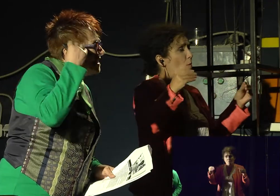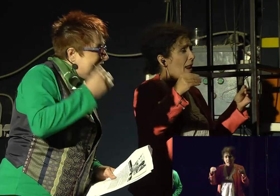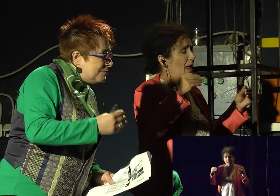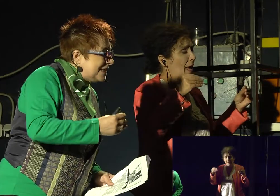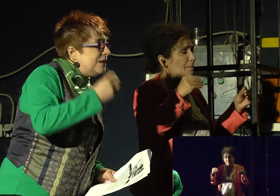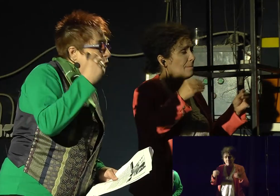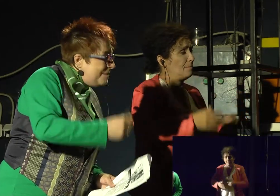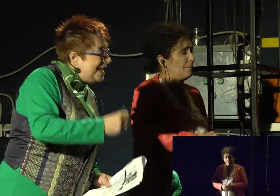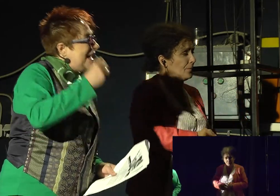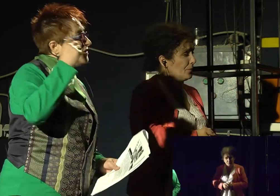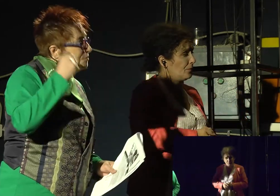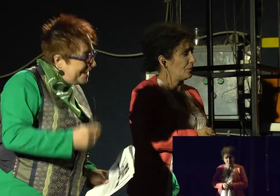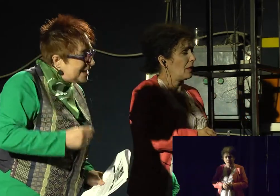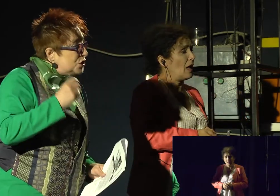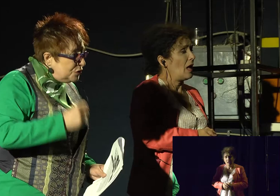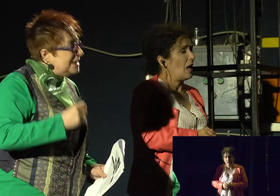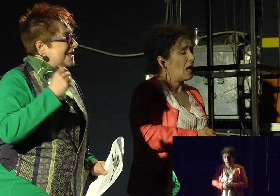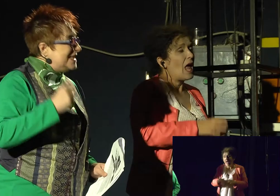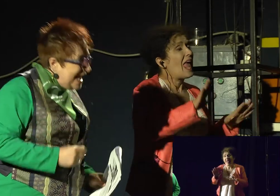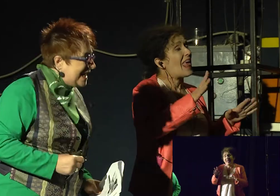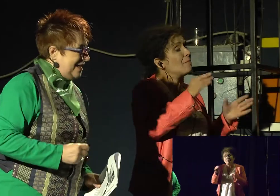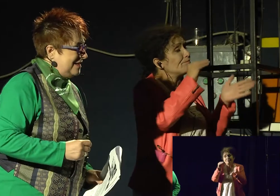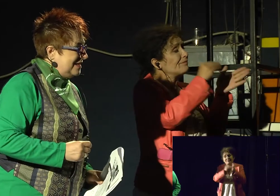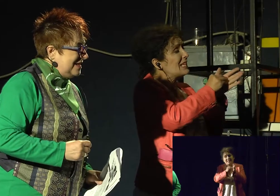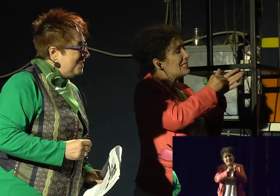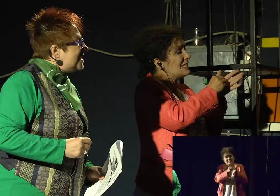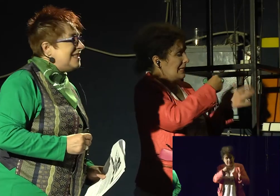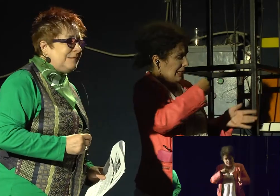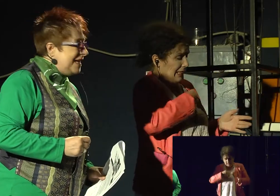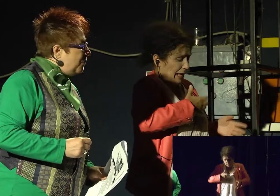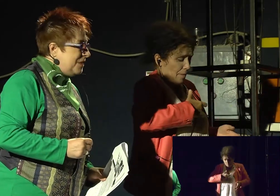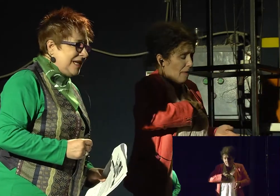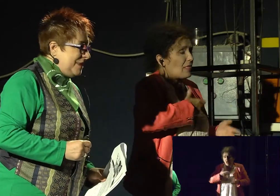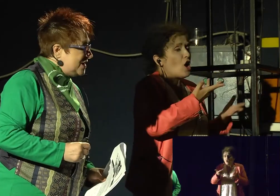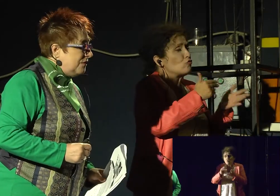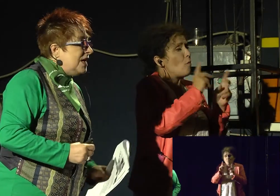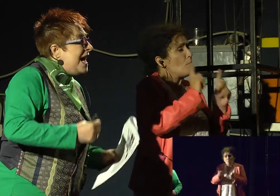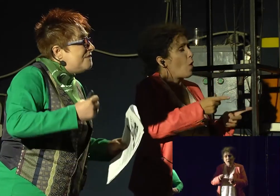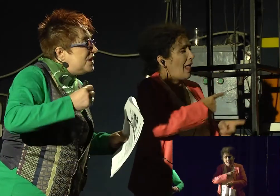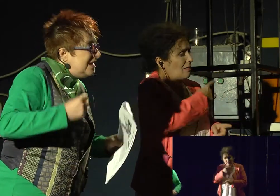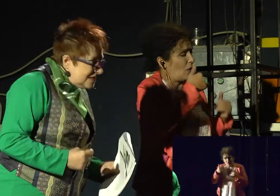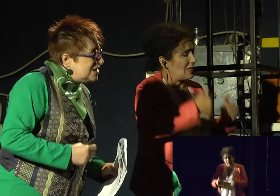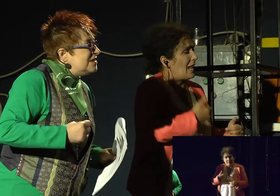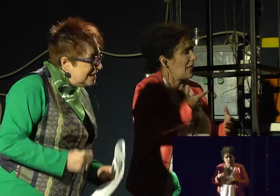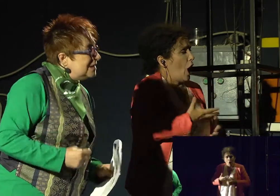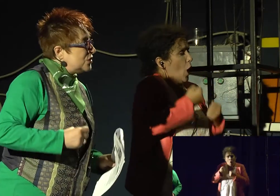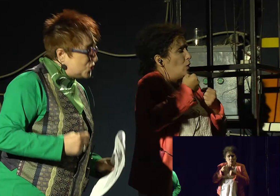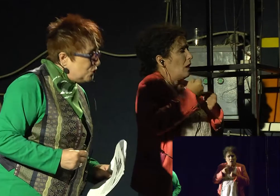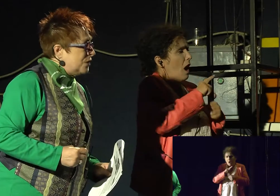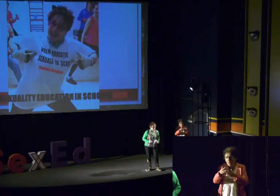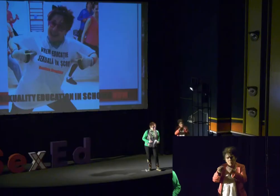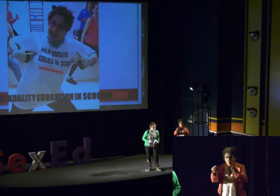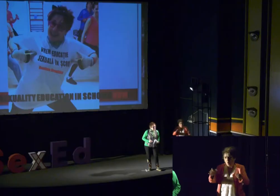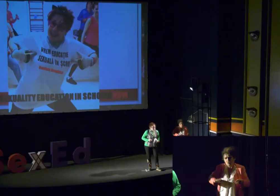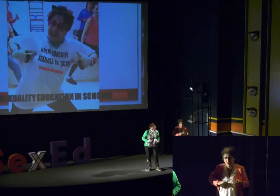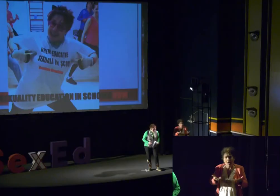And the stigma that women have to bear to this day, because not many women like myself have the guts to tell their